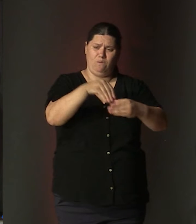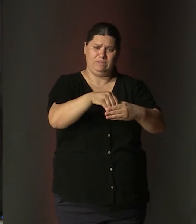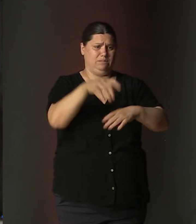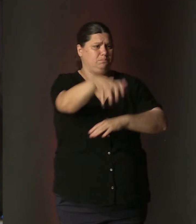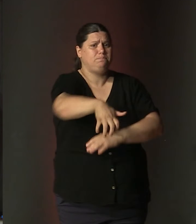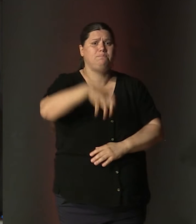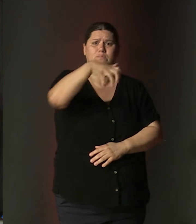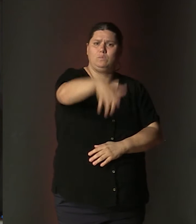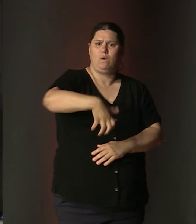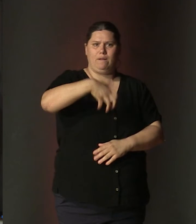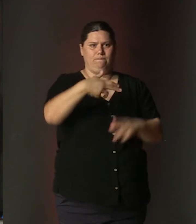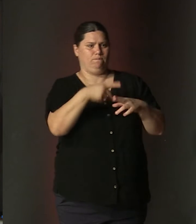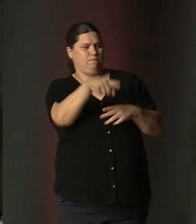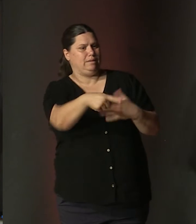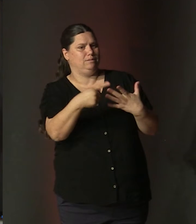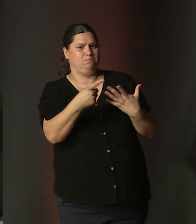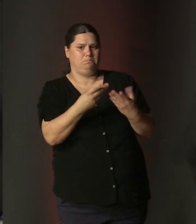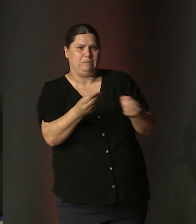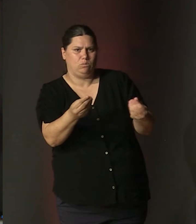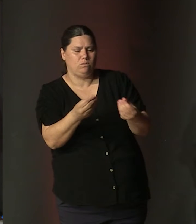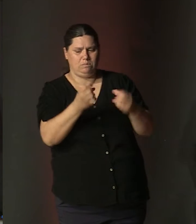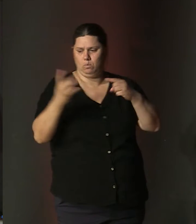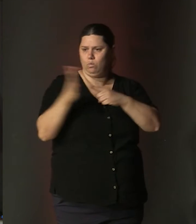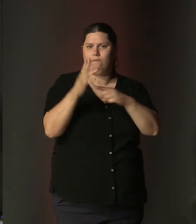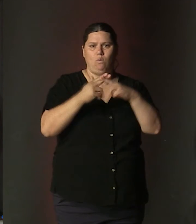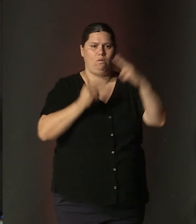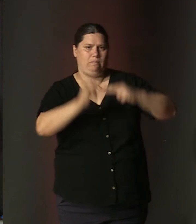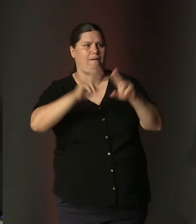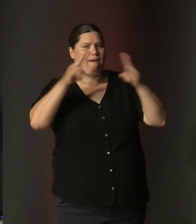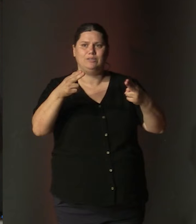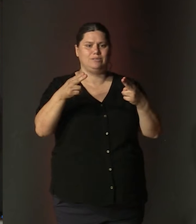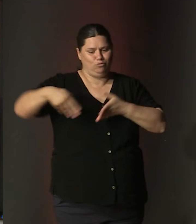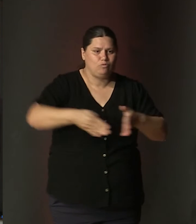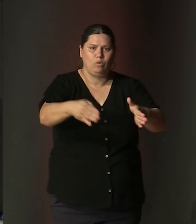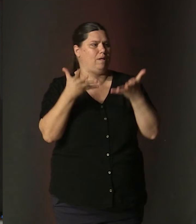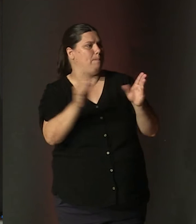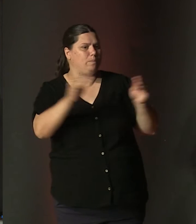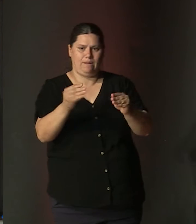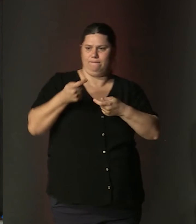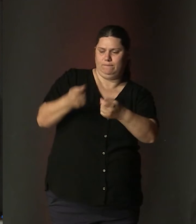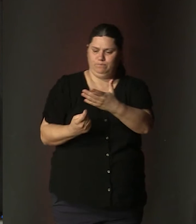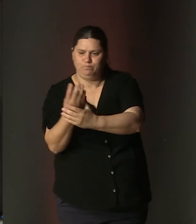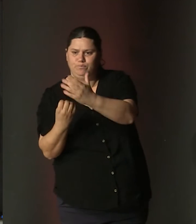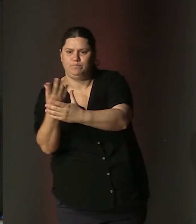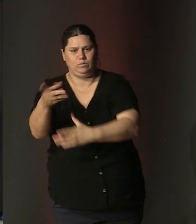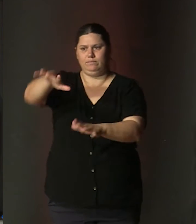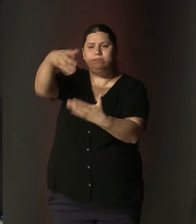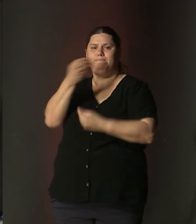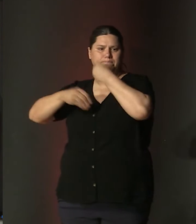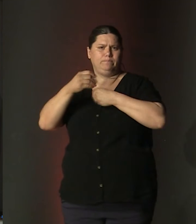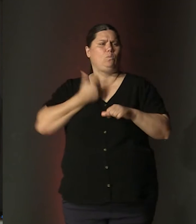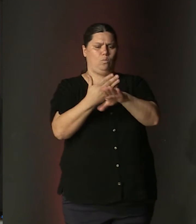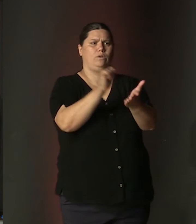these minerals, which are important for building the houses that provide shelter, the roads that enable mobility, and feeding the crops that